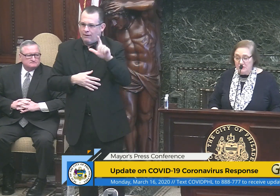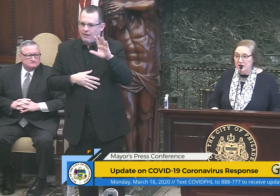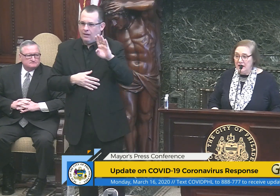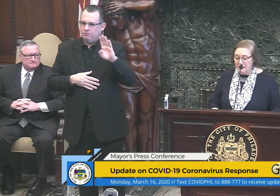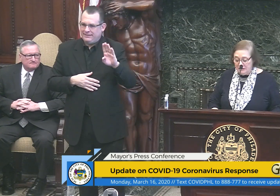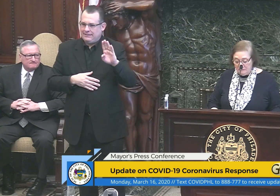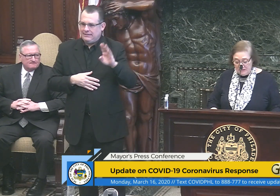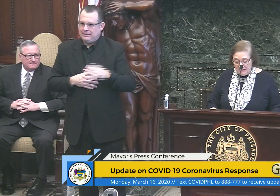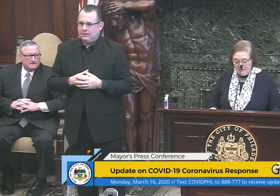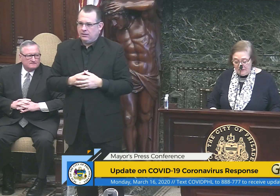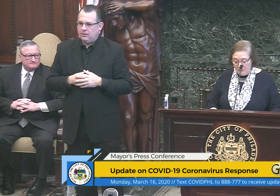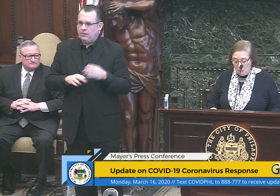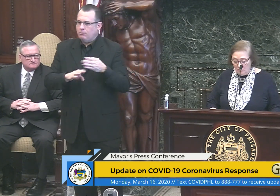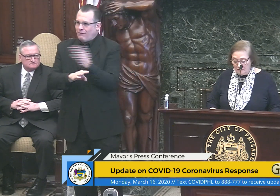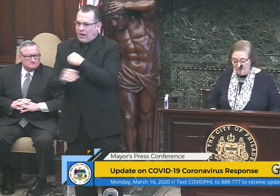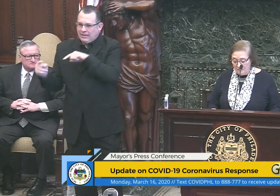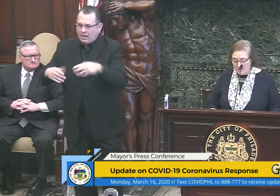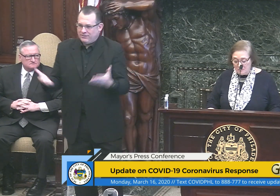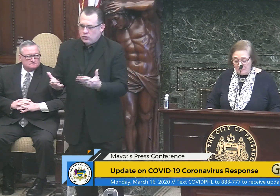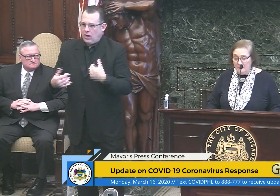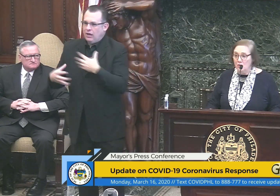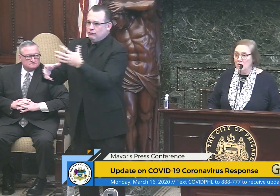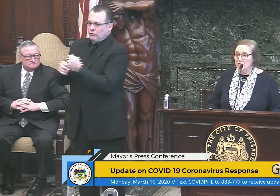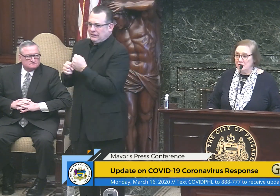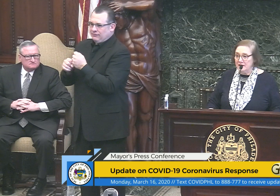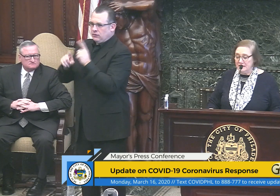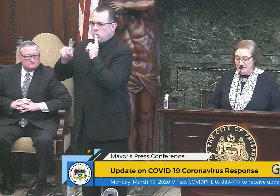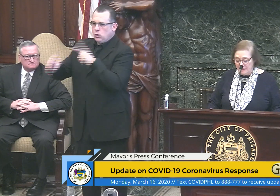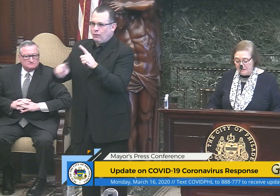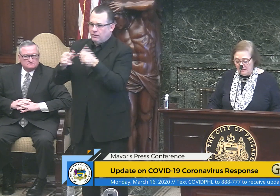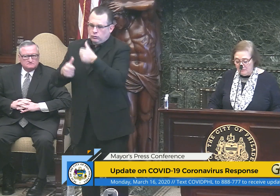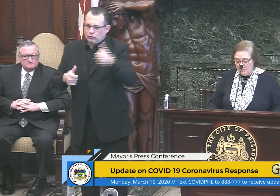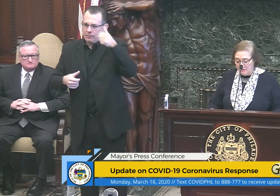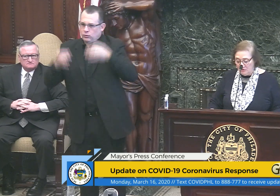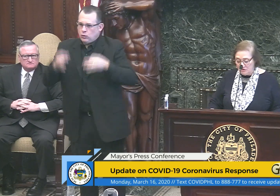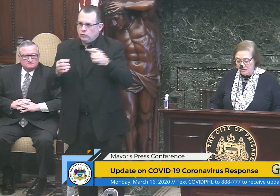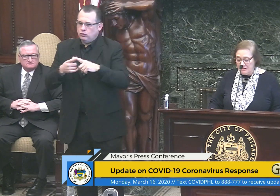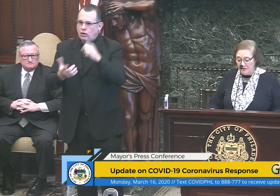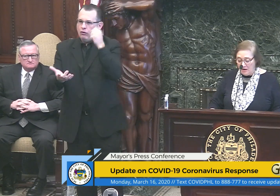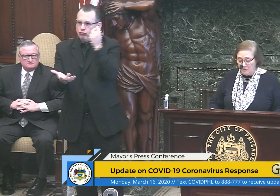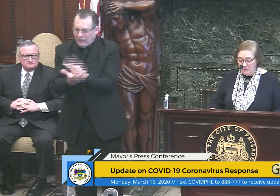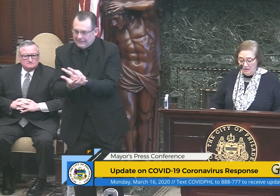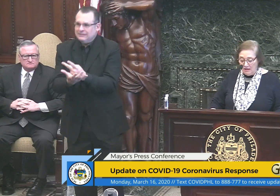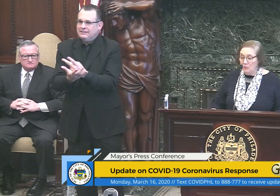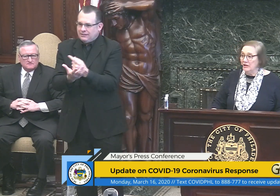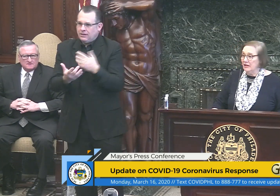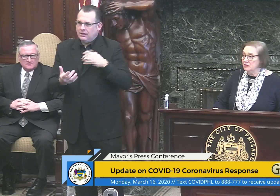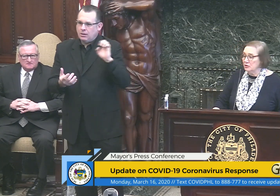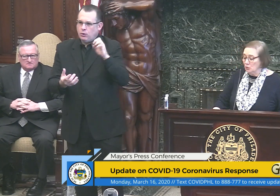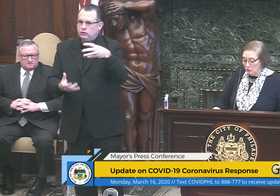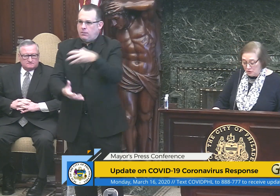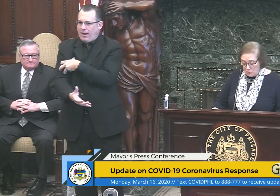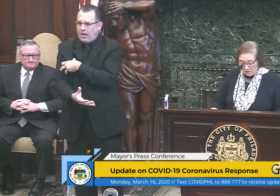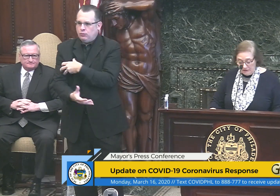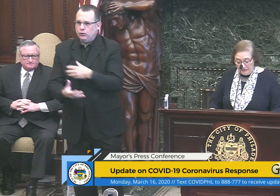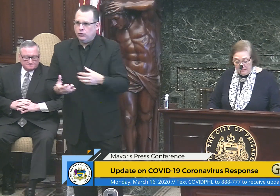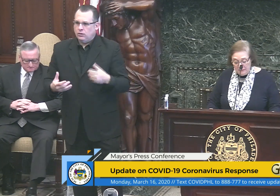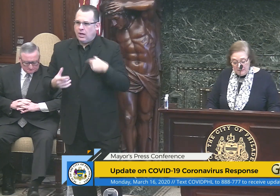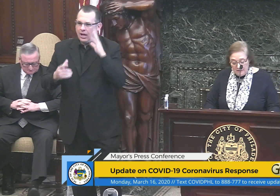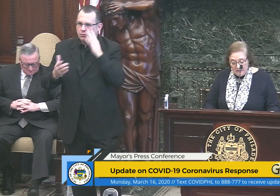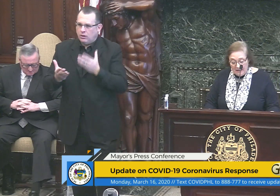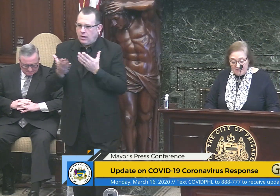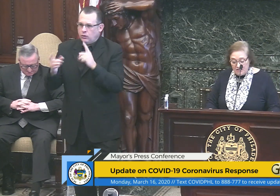down here today, I did receive an order from the Supreme Court granting that emergency power. I will enter an order